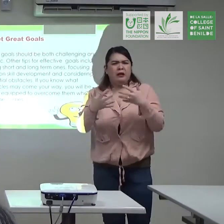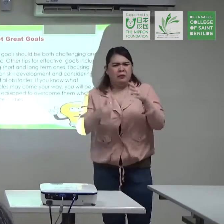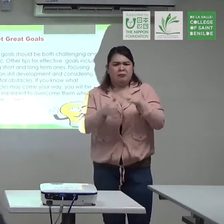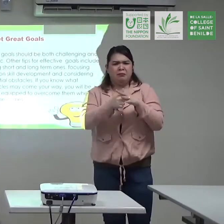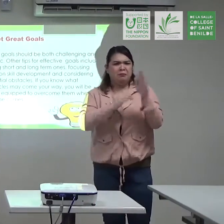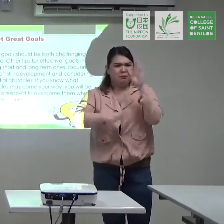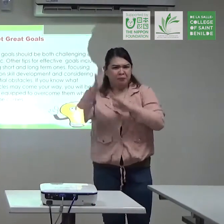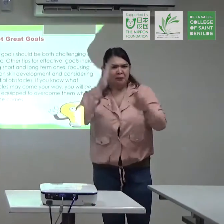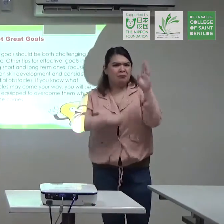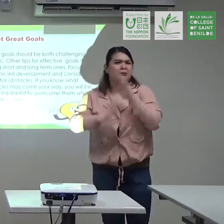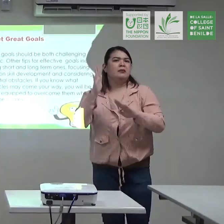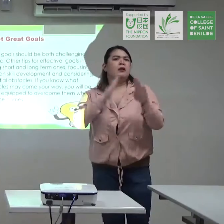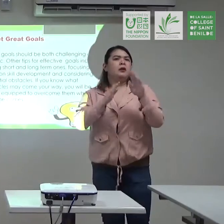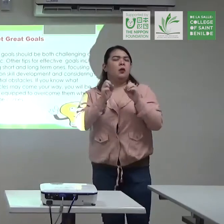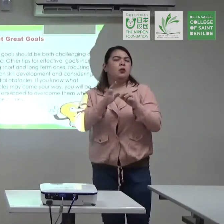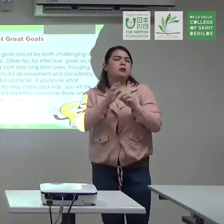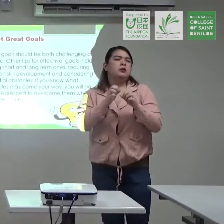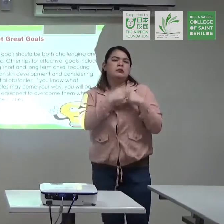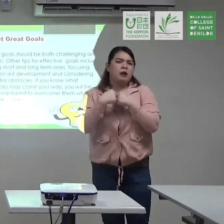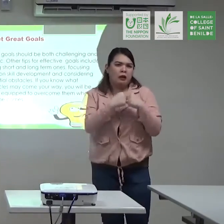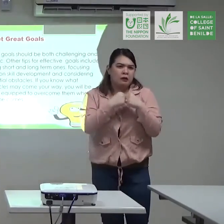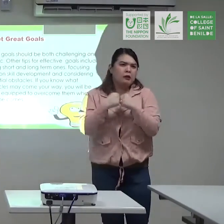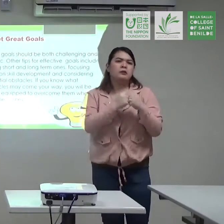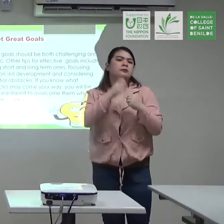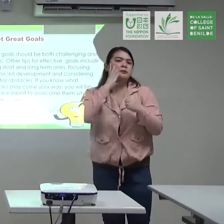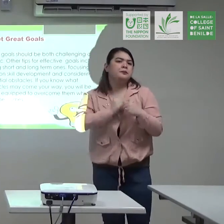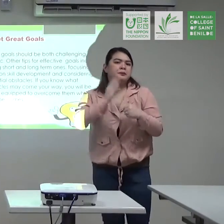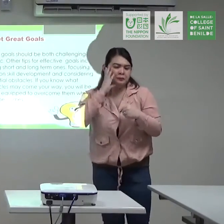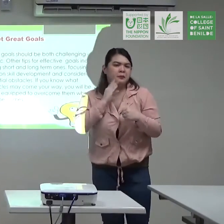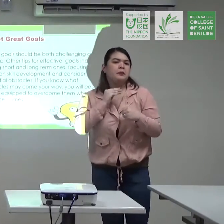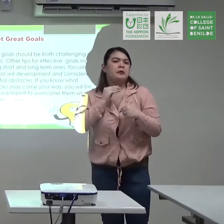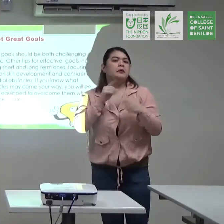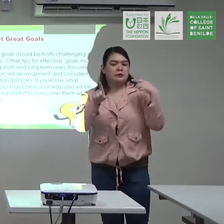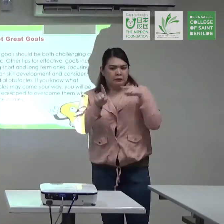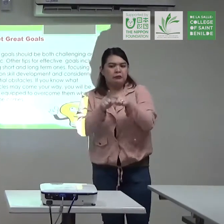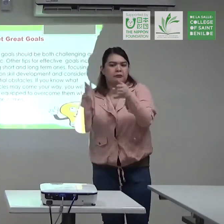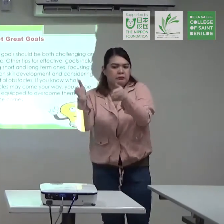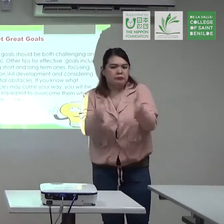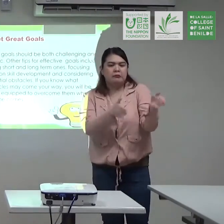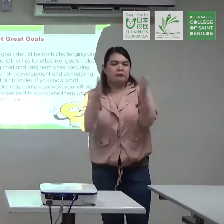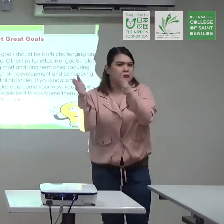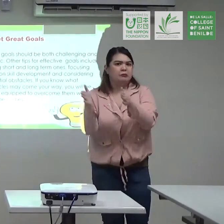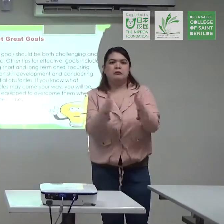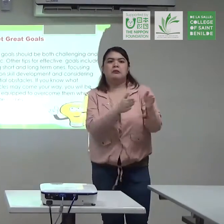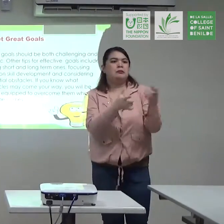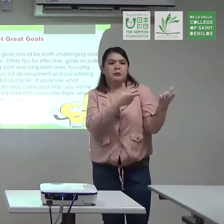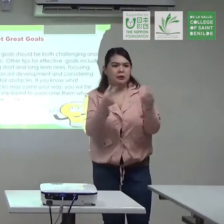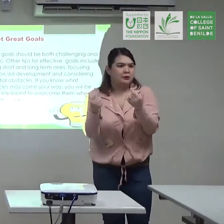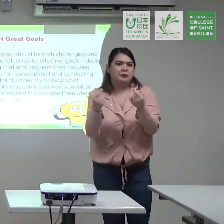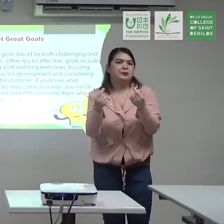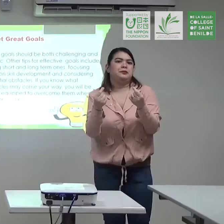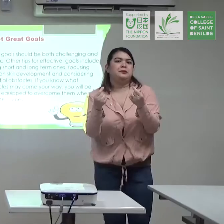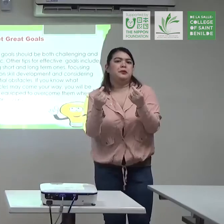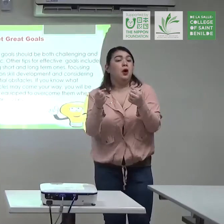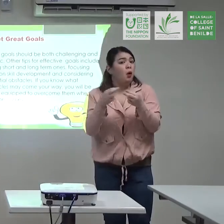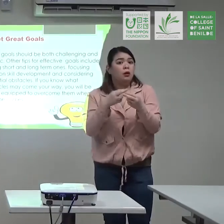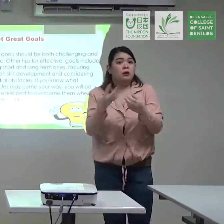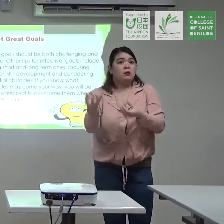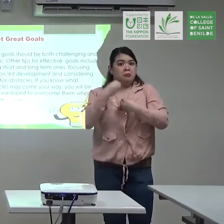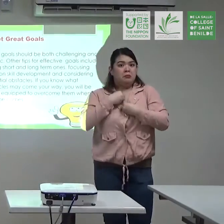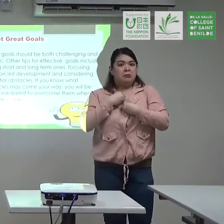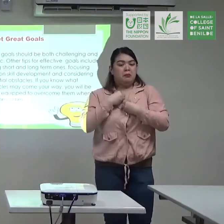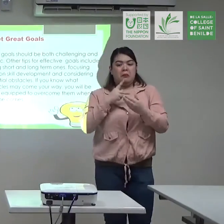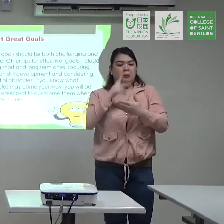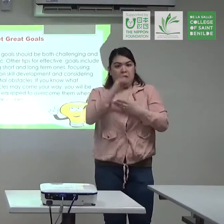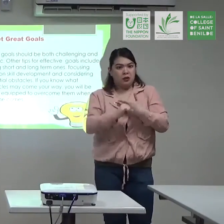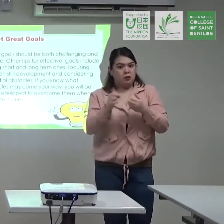and struggles you will experience in the process of coming up with a project or a task.